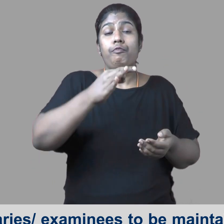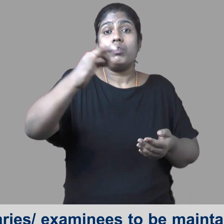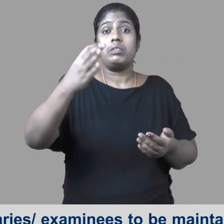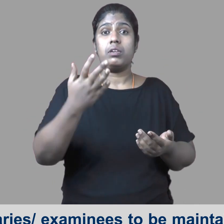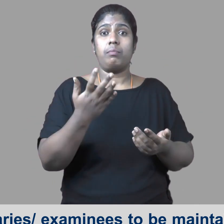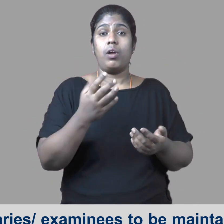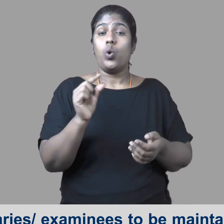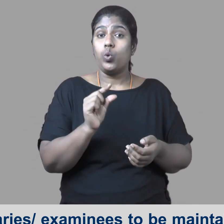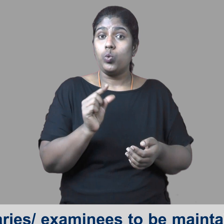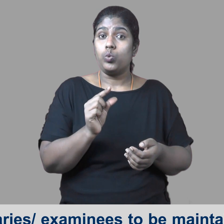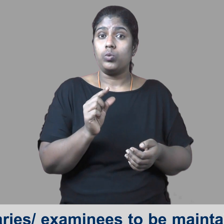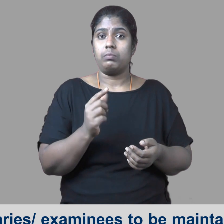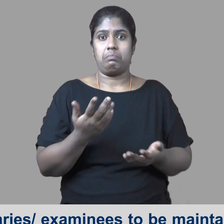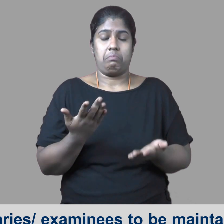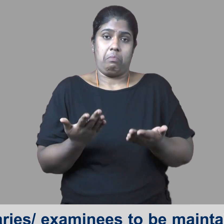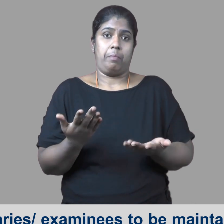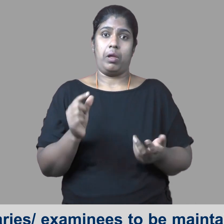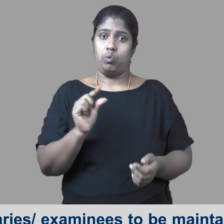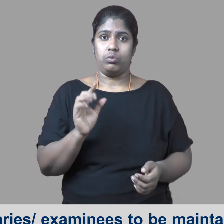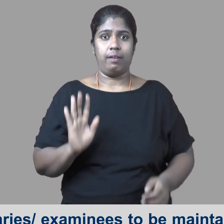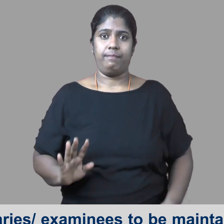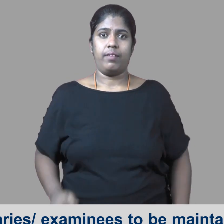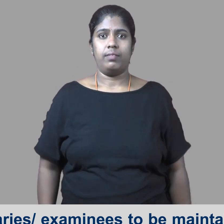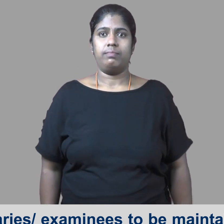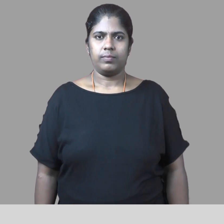future reference and traceability.